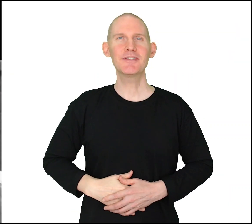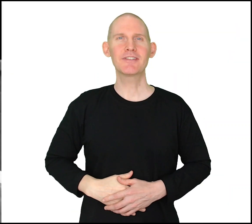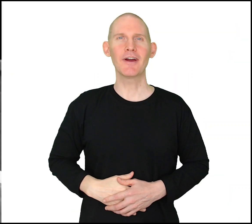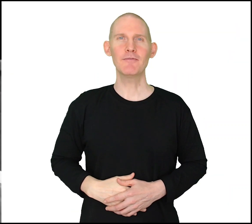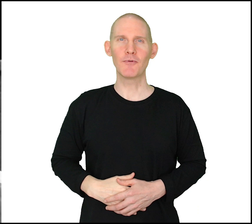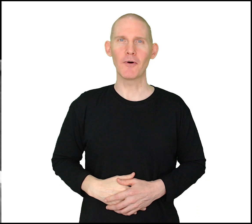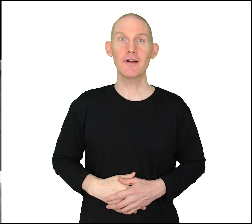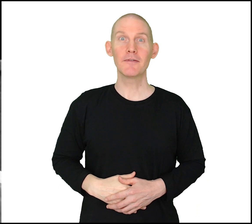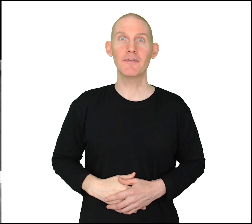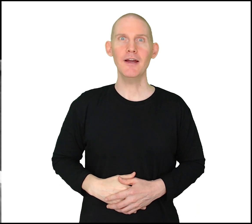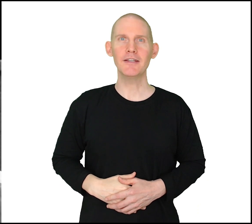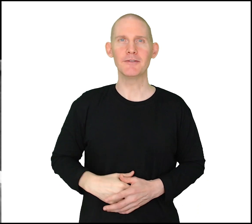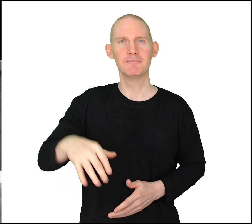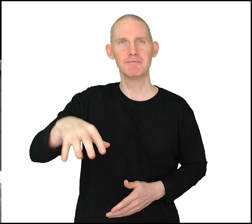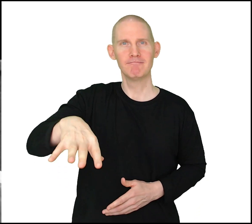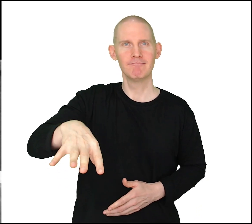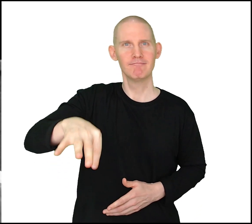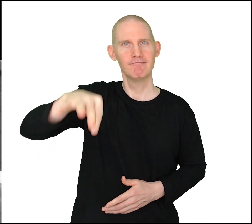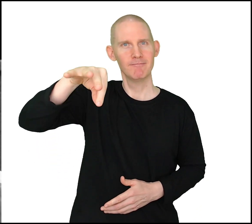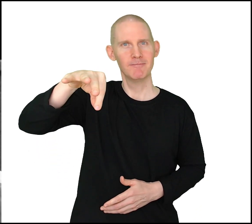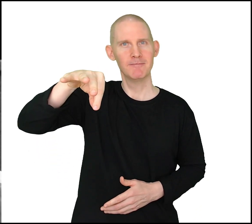Here is the sign for find.